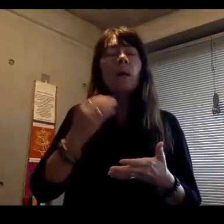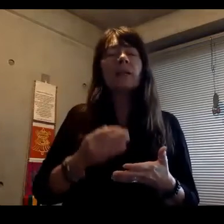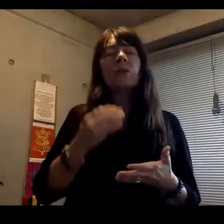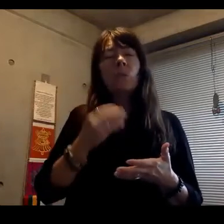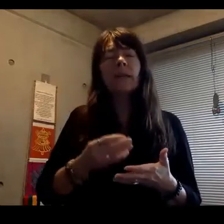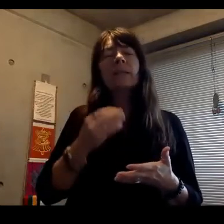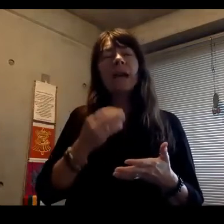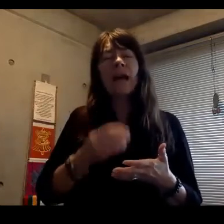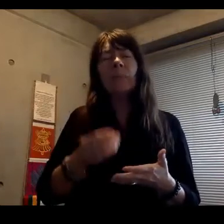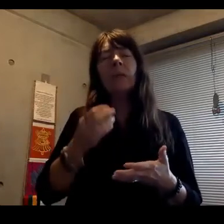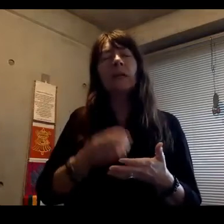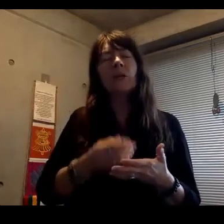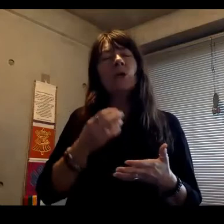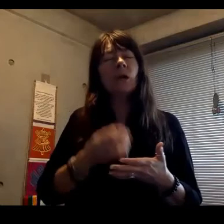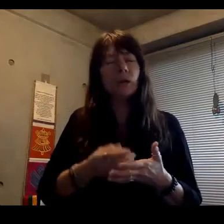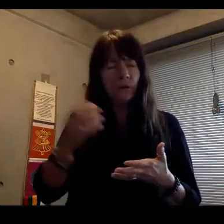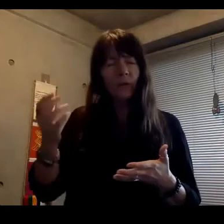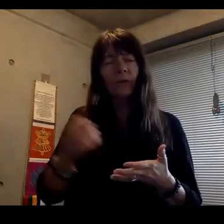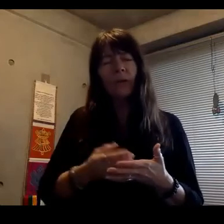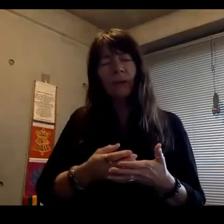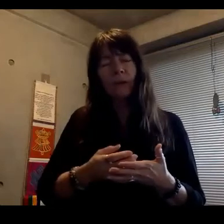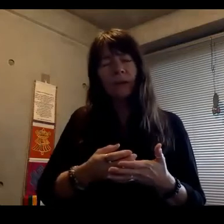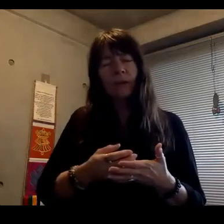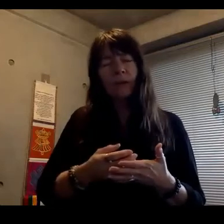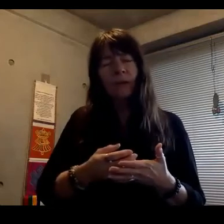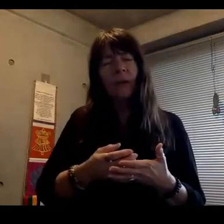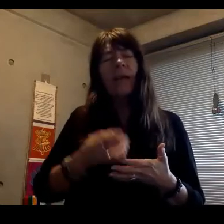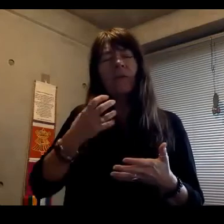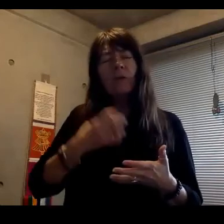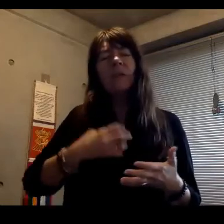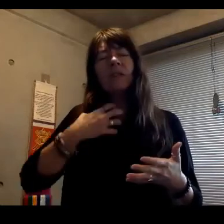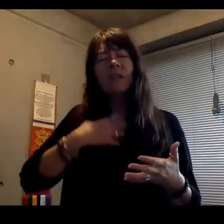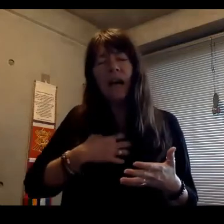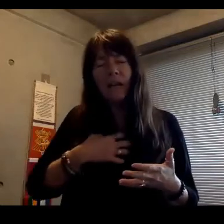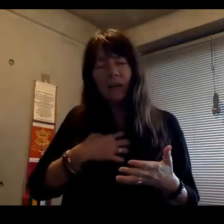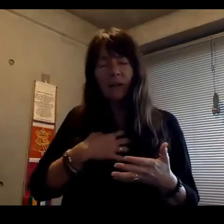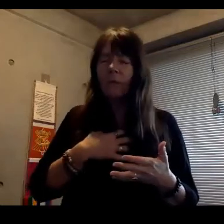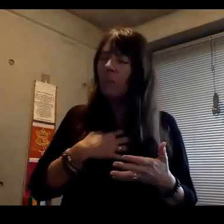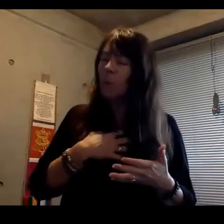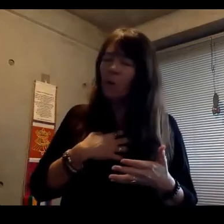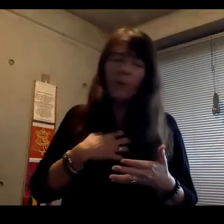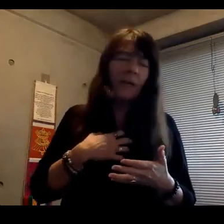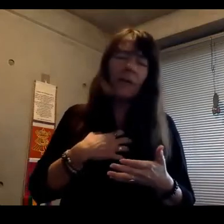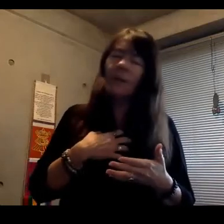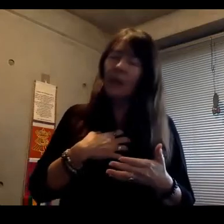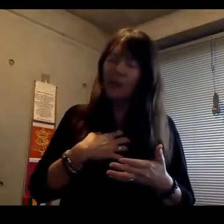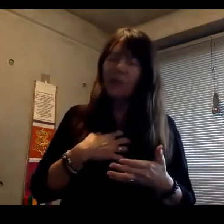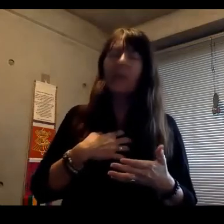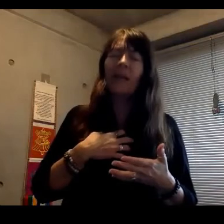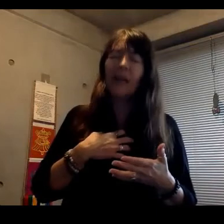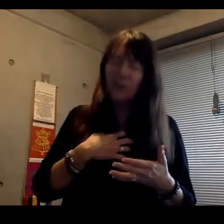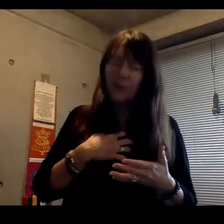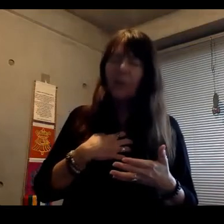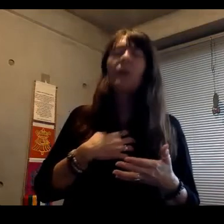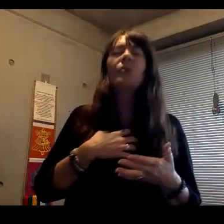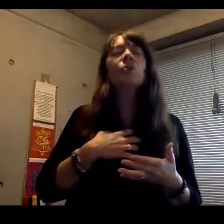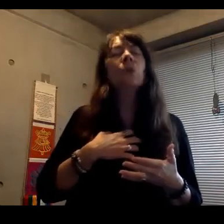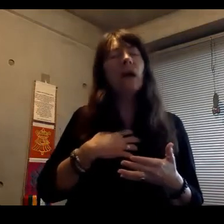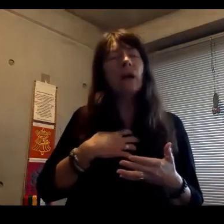no matter what is happening in your earth. Mm-hmm. If you desire more than anything else